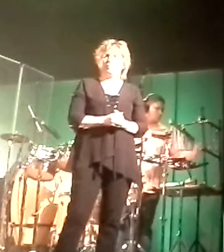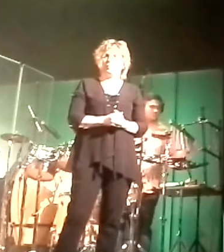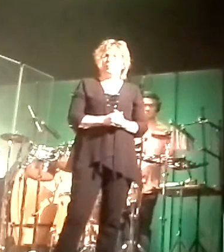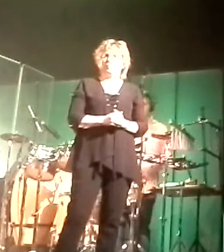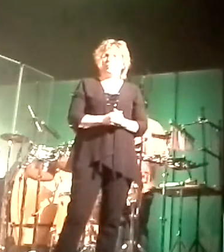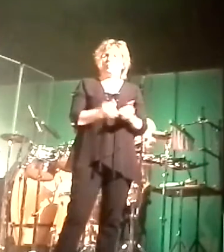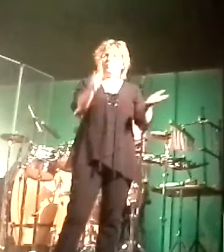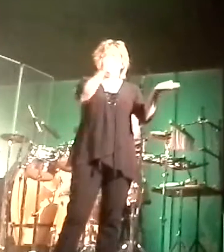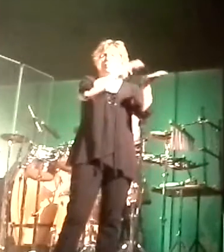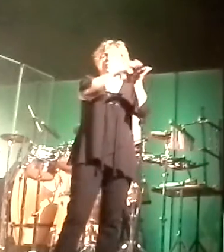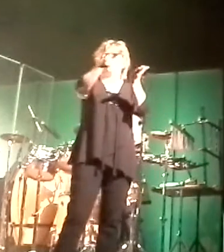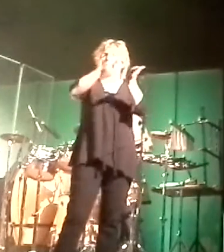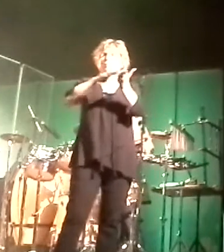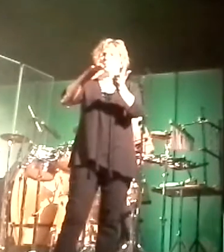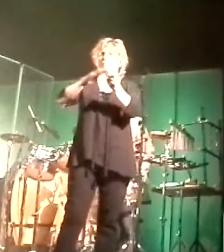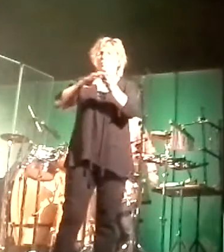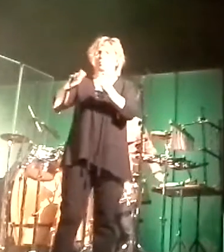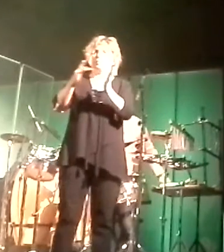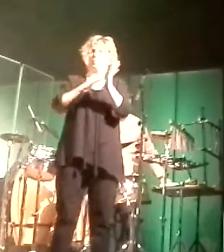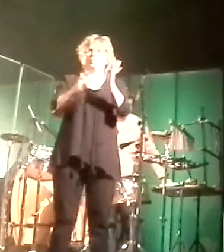mercy wash over your people, Jesus.